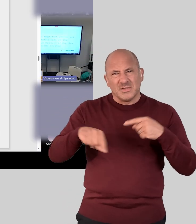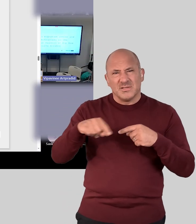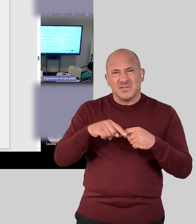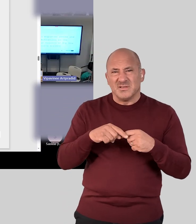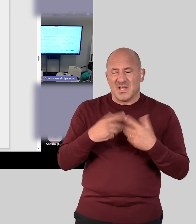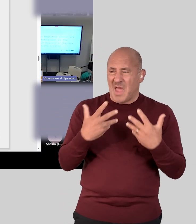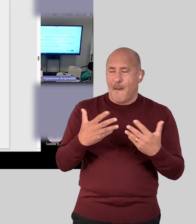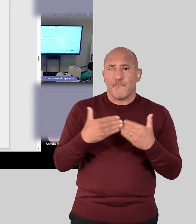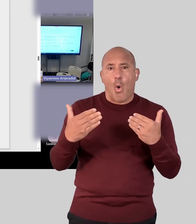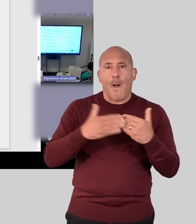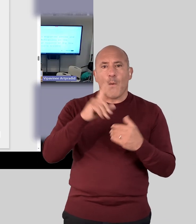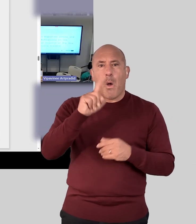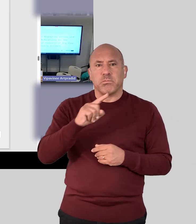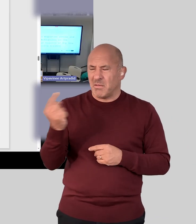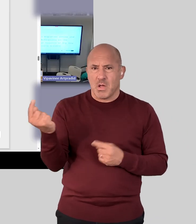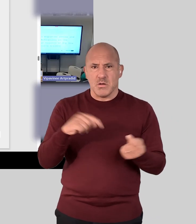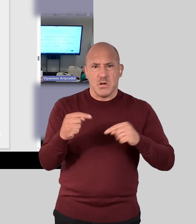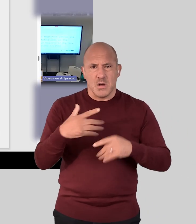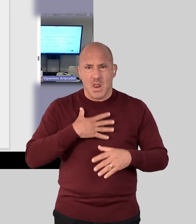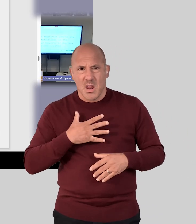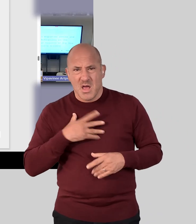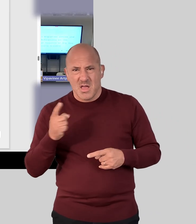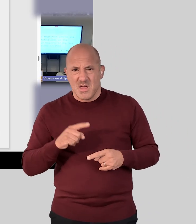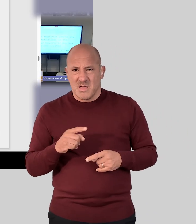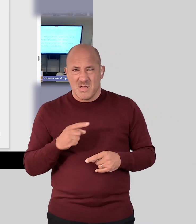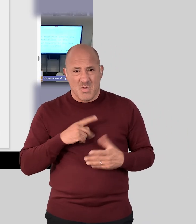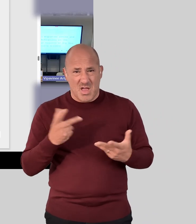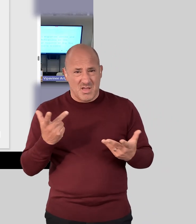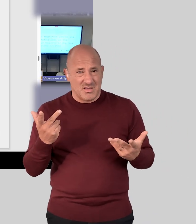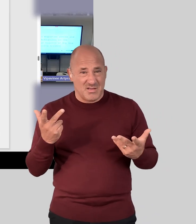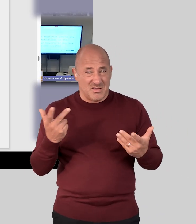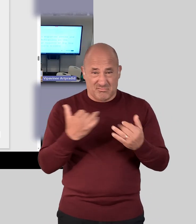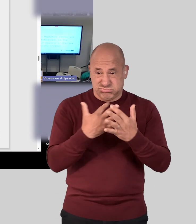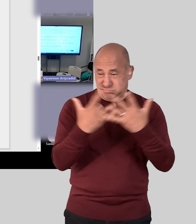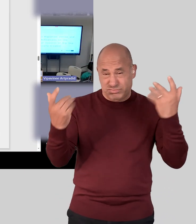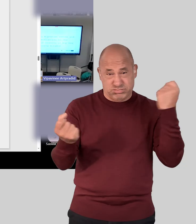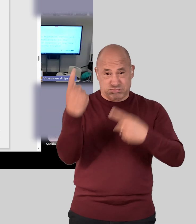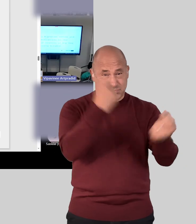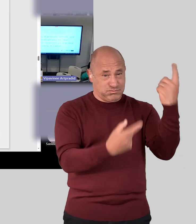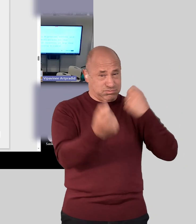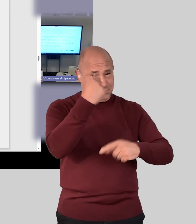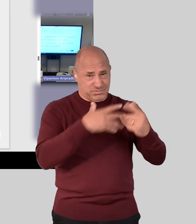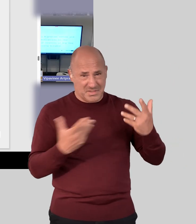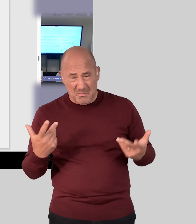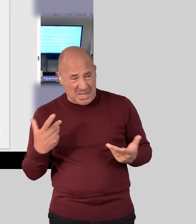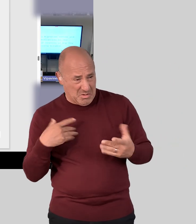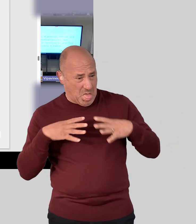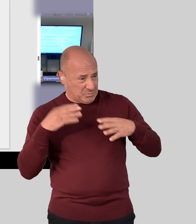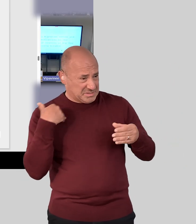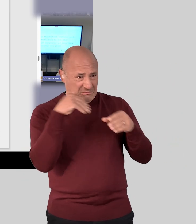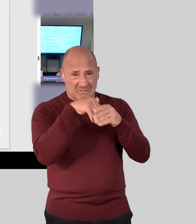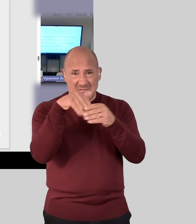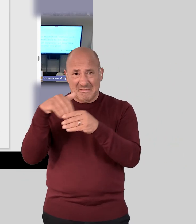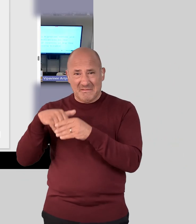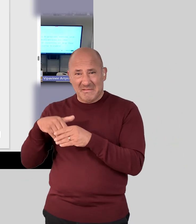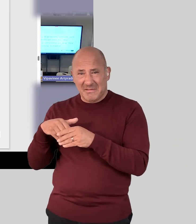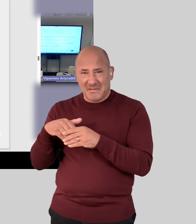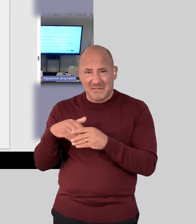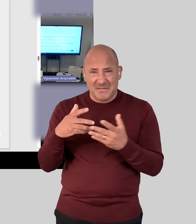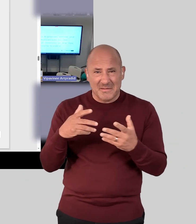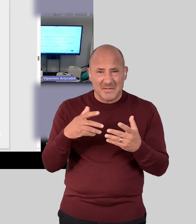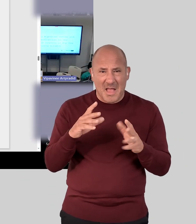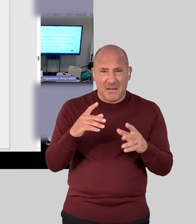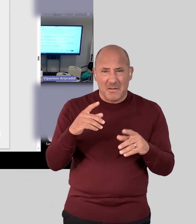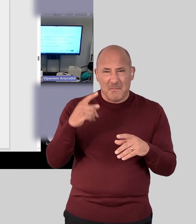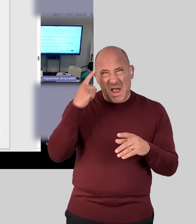that's why people come to it now, because there is so much like going on around us that